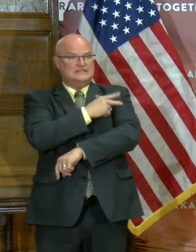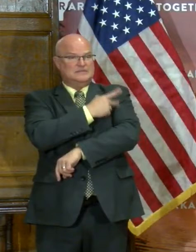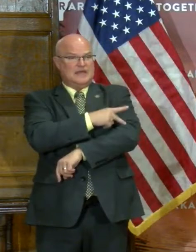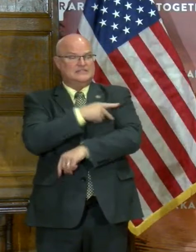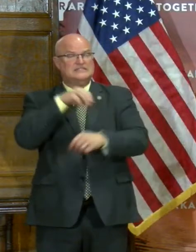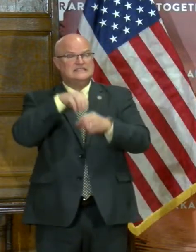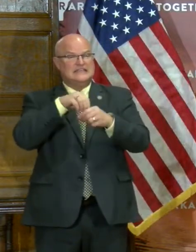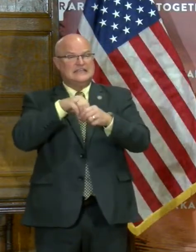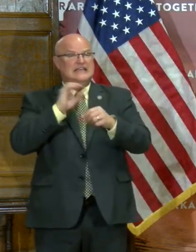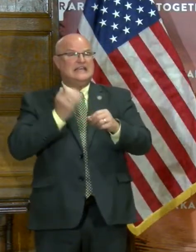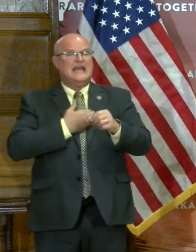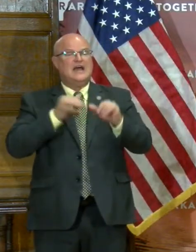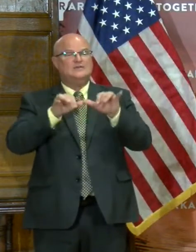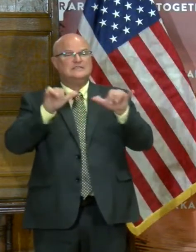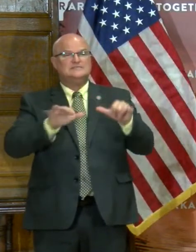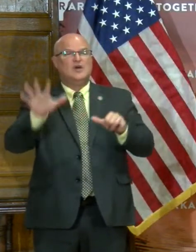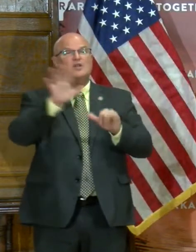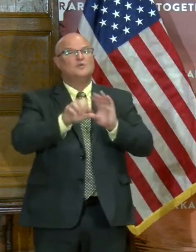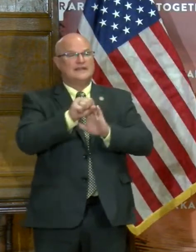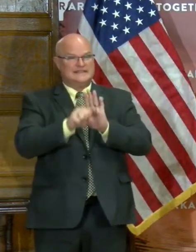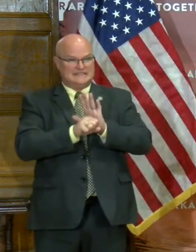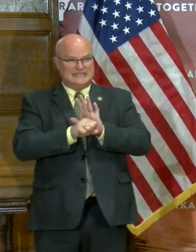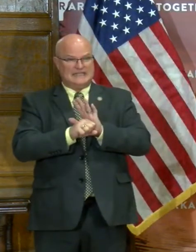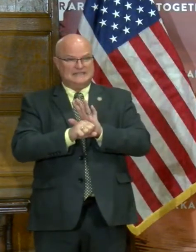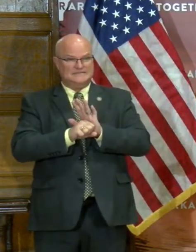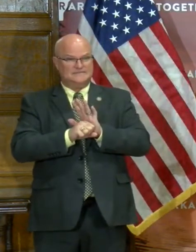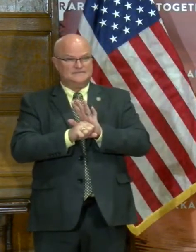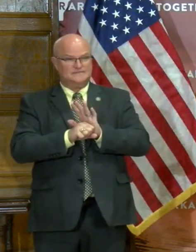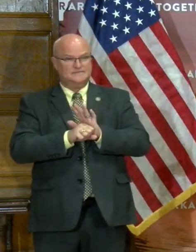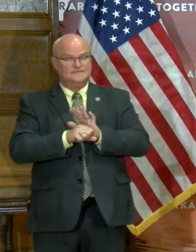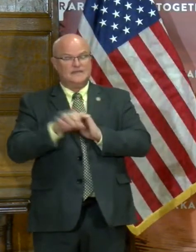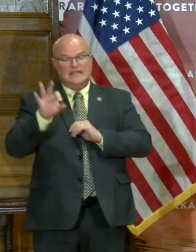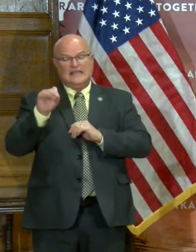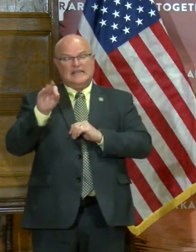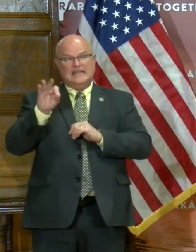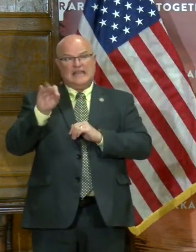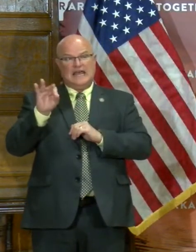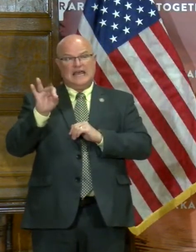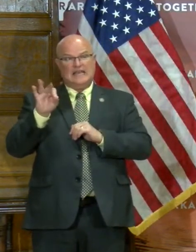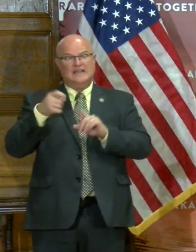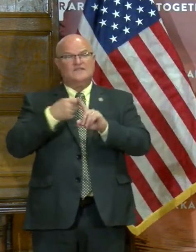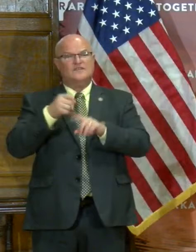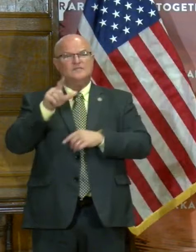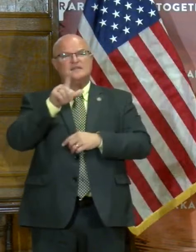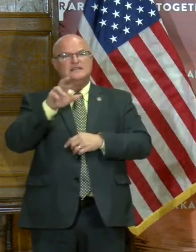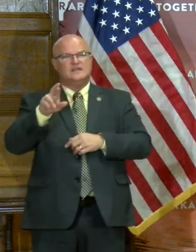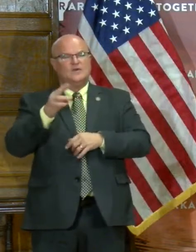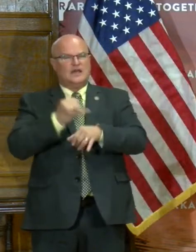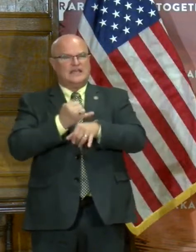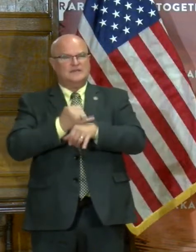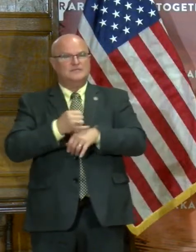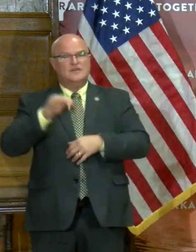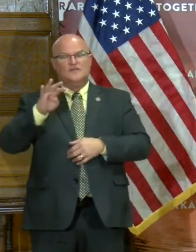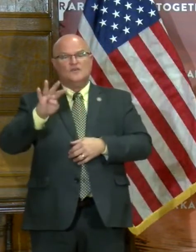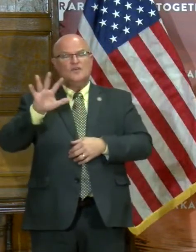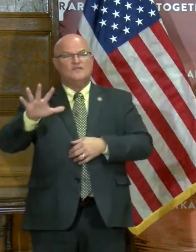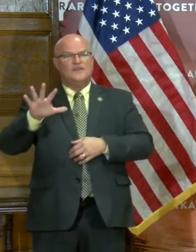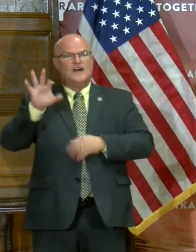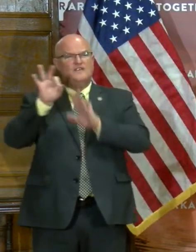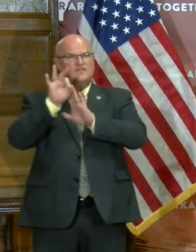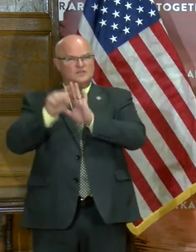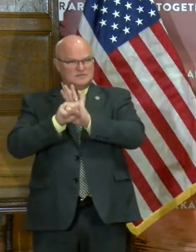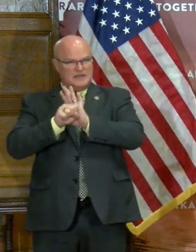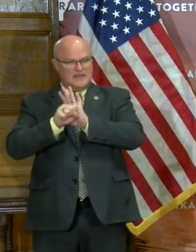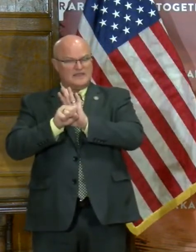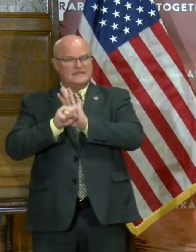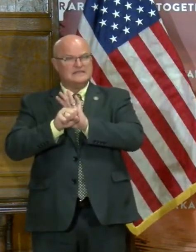patients within our health system, so throughout the state. 90 of those patients are at our Little Rock campus, 45 are at our Fort Smith